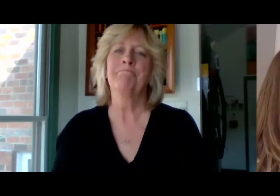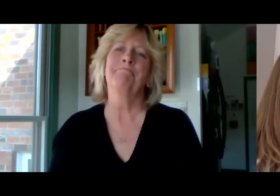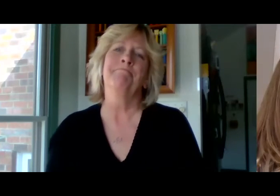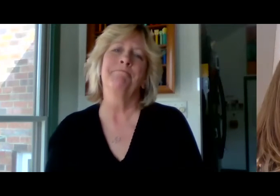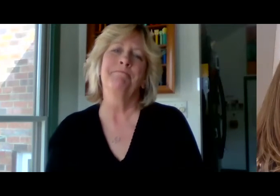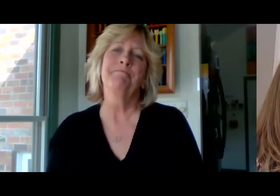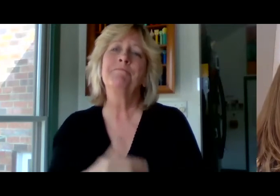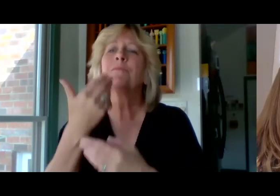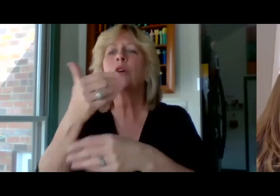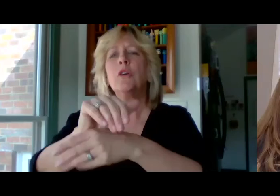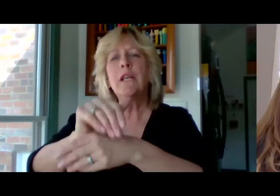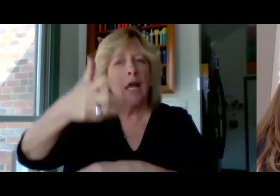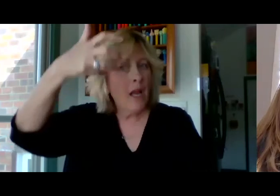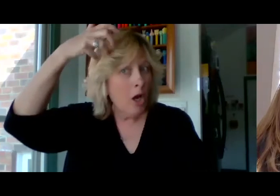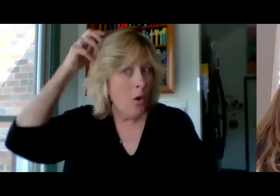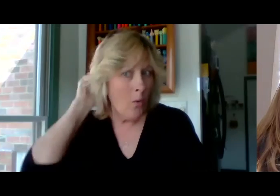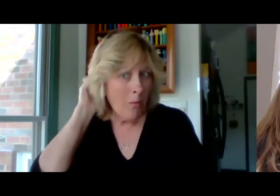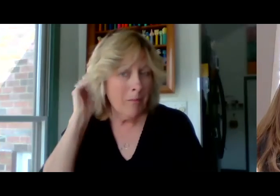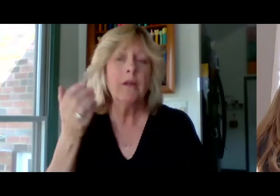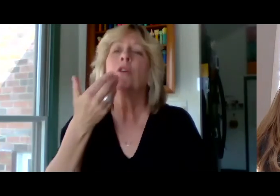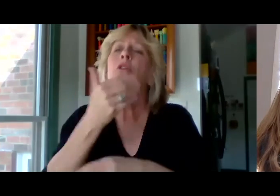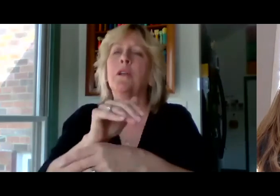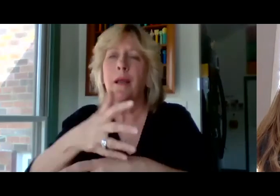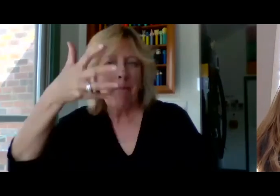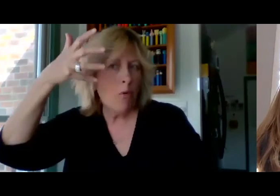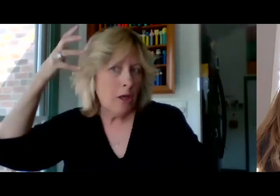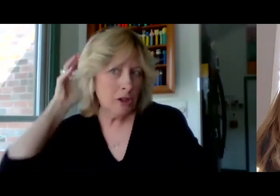Good night, comb. And good night, brush.